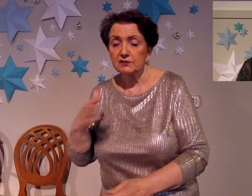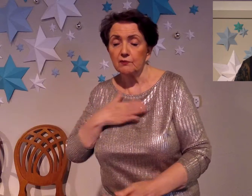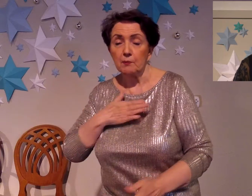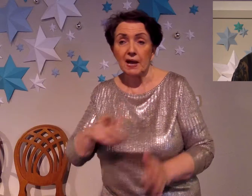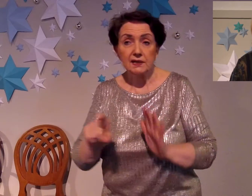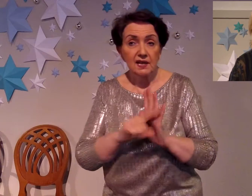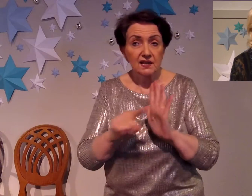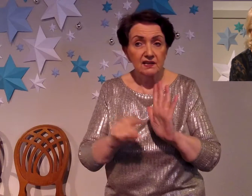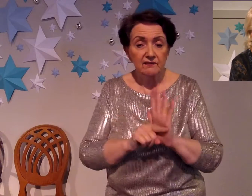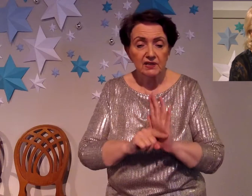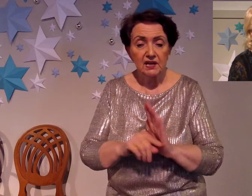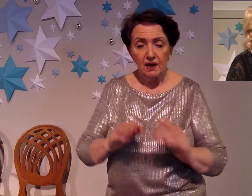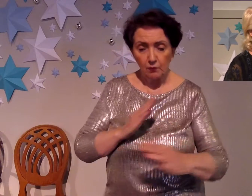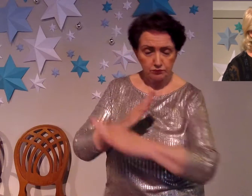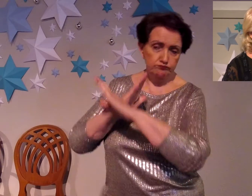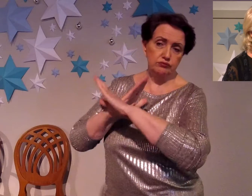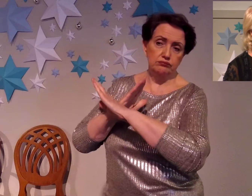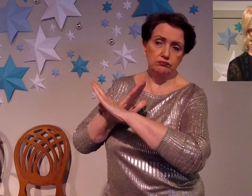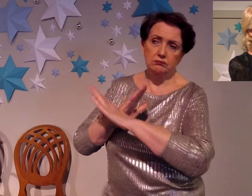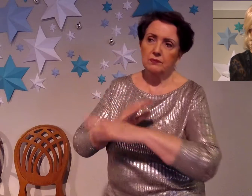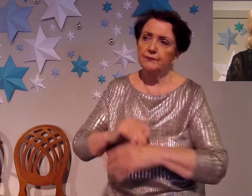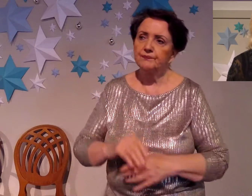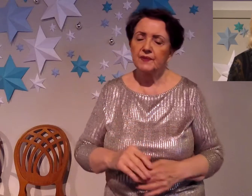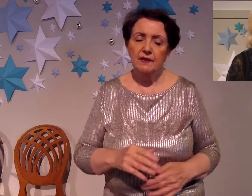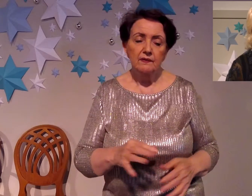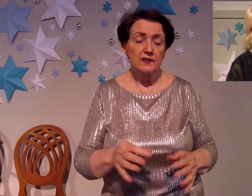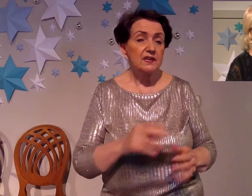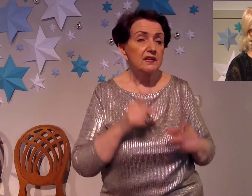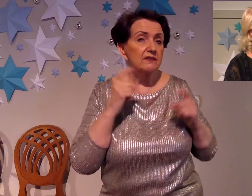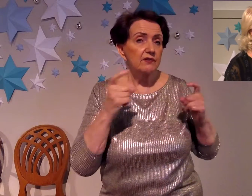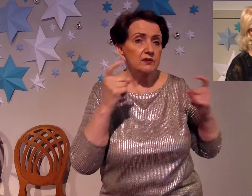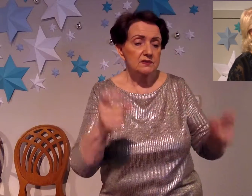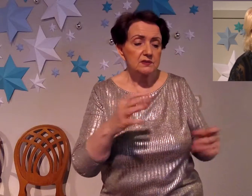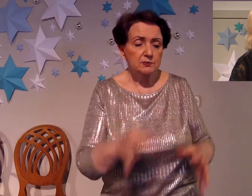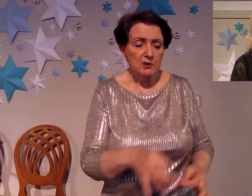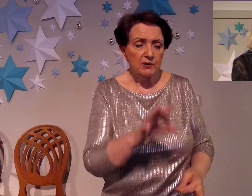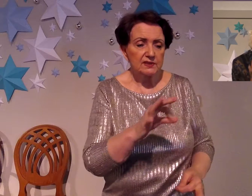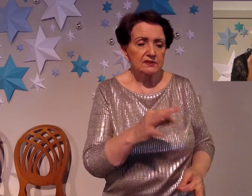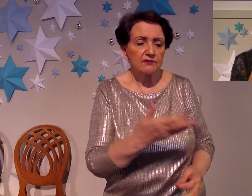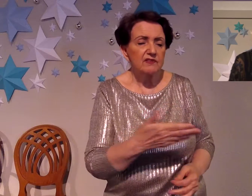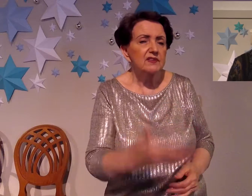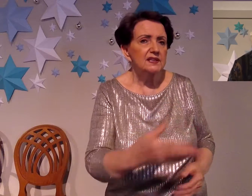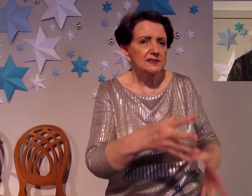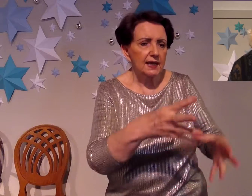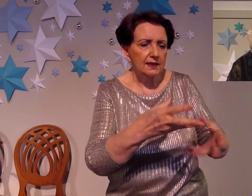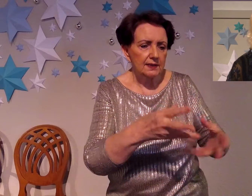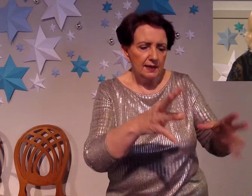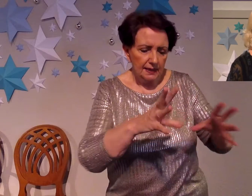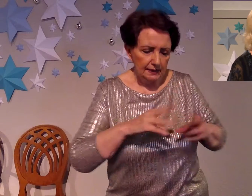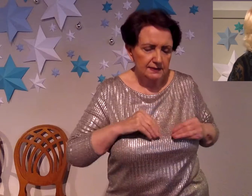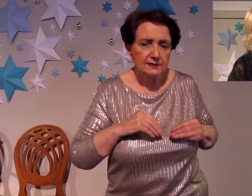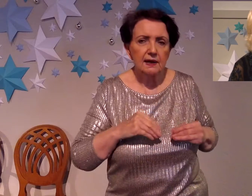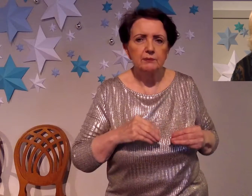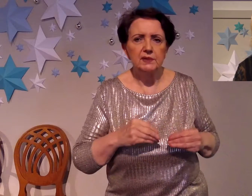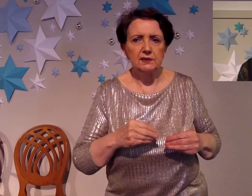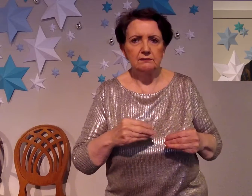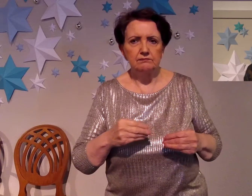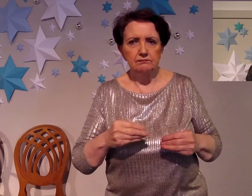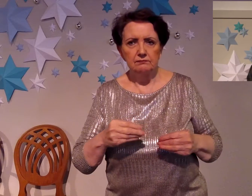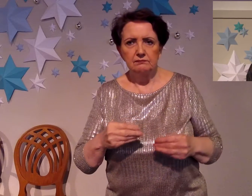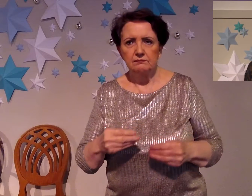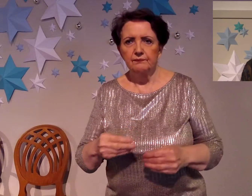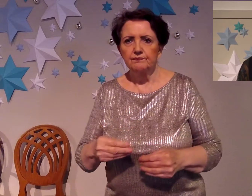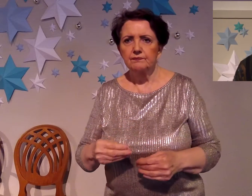negativity. Warding off the evil spirits of that which I had allowed in, that which I had taken on in some